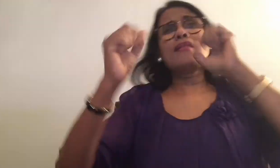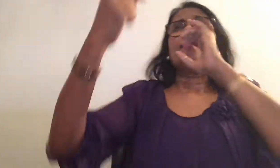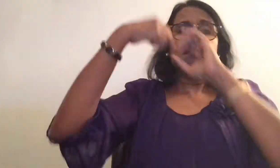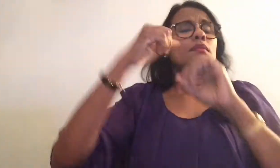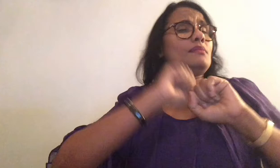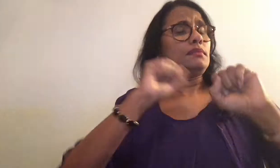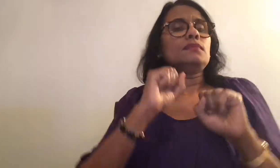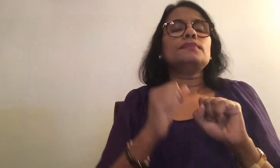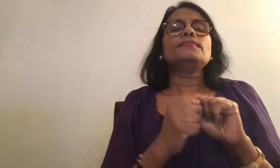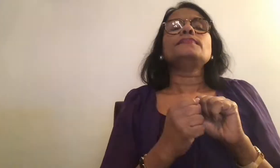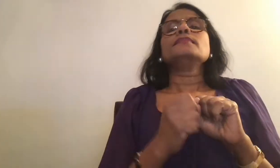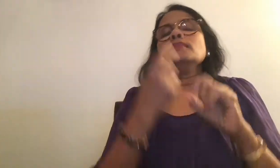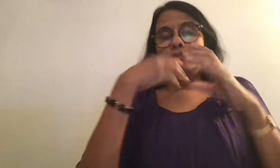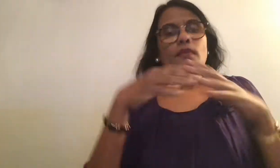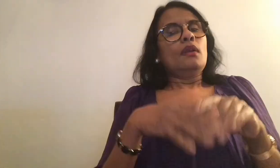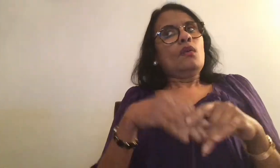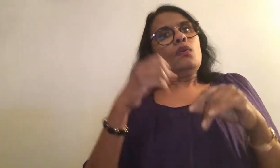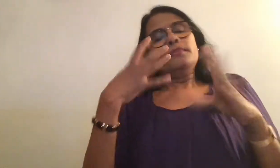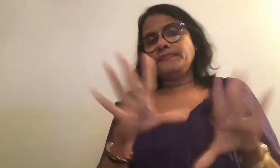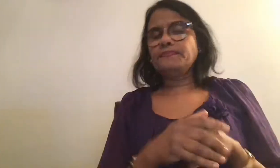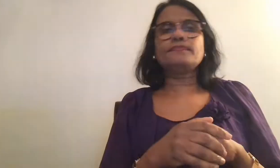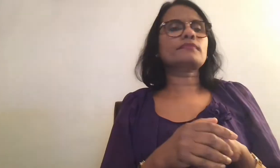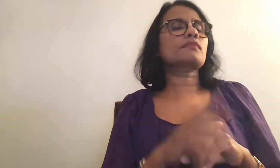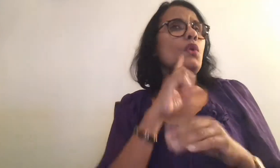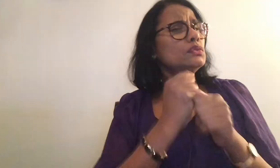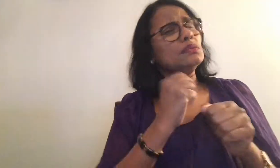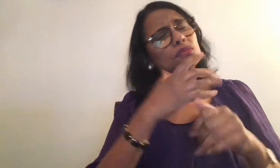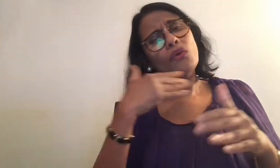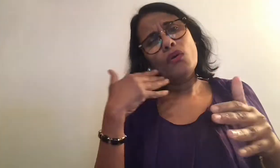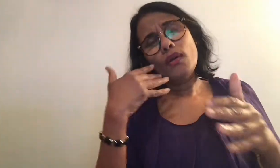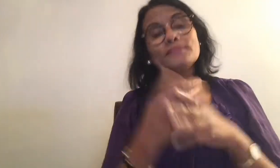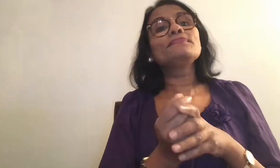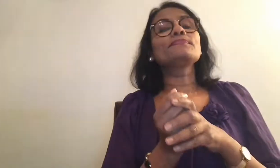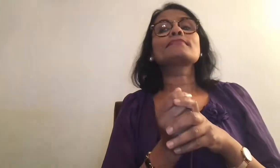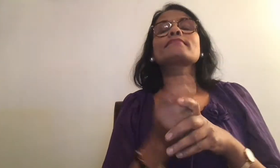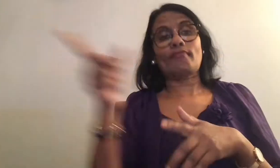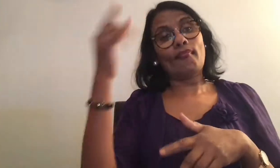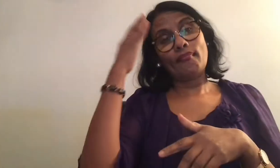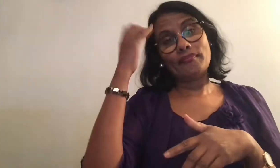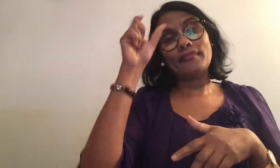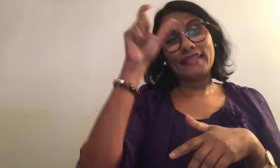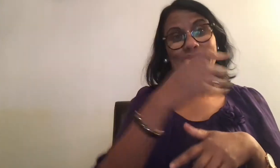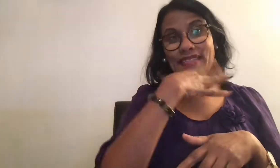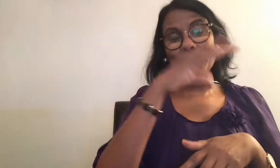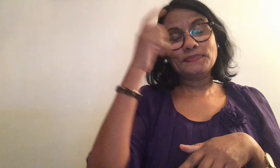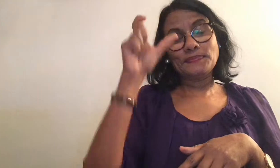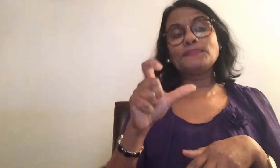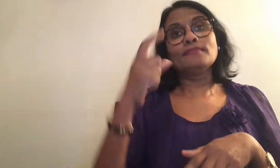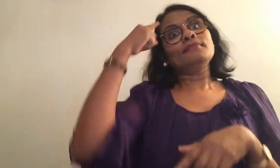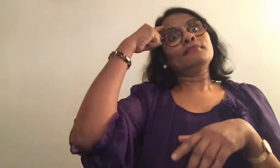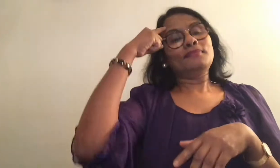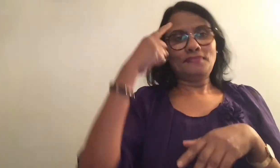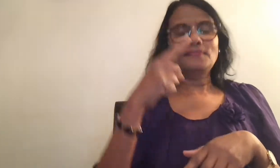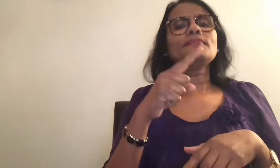hole. You need to eat your Wheaties, man. All right, go green. Go green. All right, we'll see you guys. Okay, no problem.